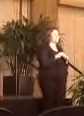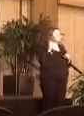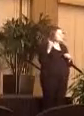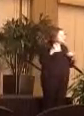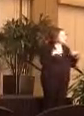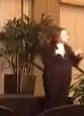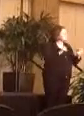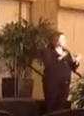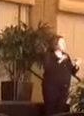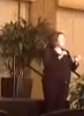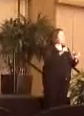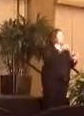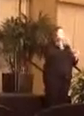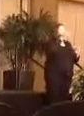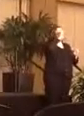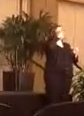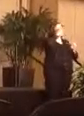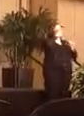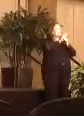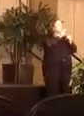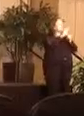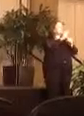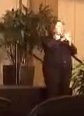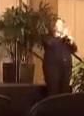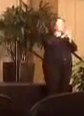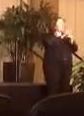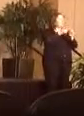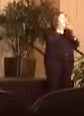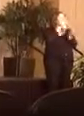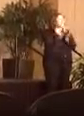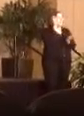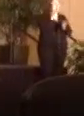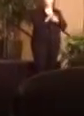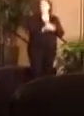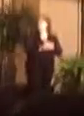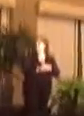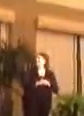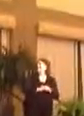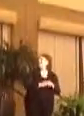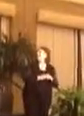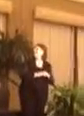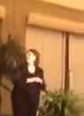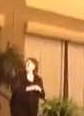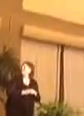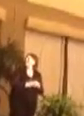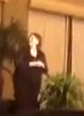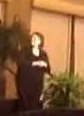ketchup out of the bottle?